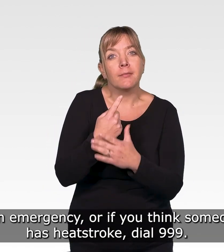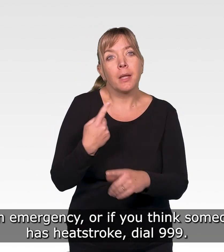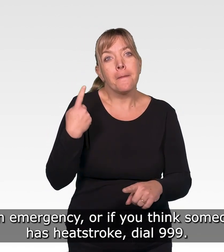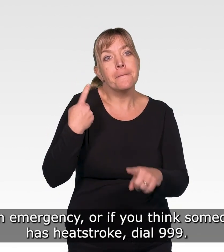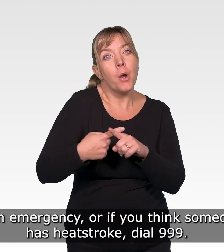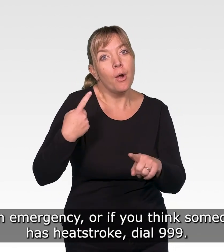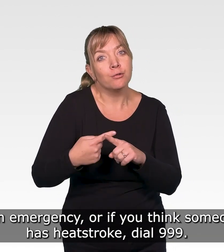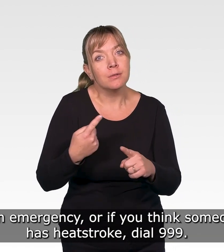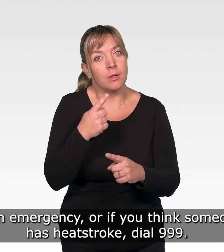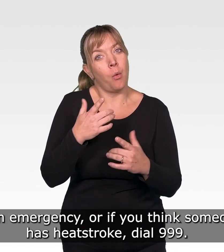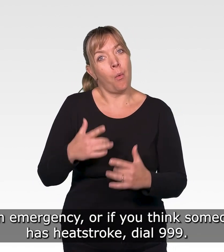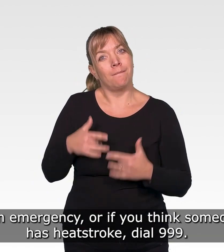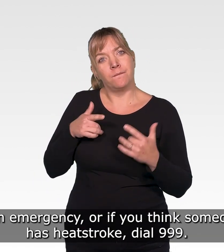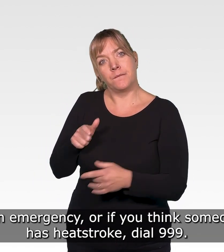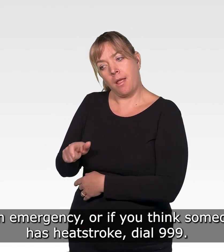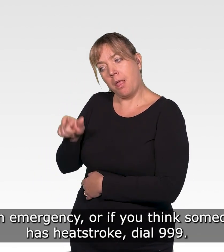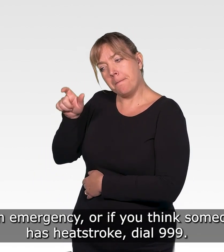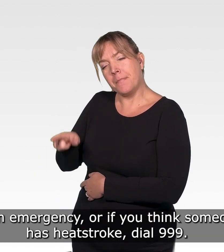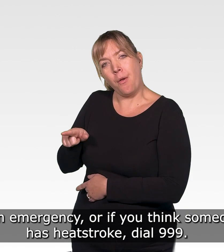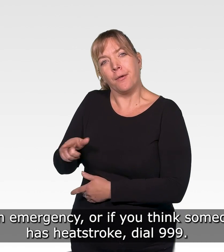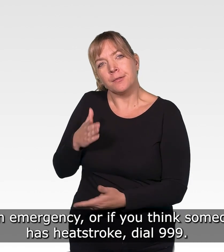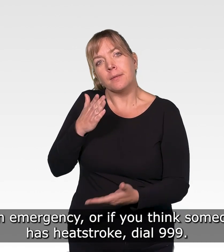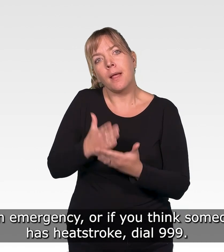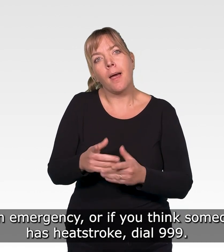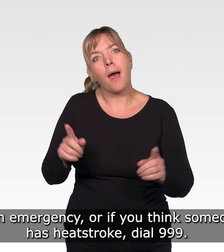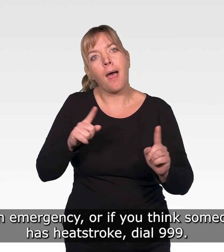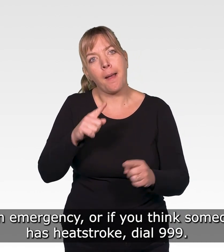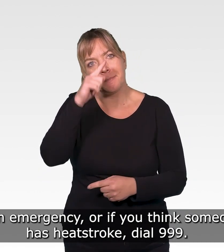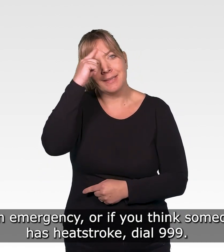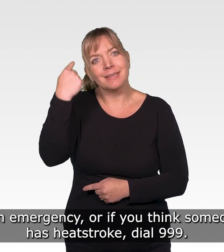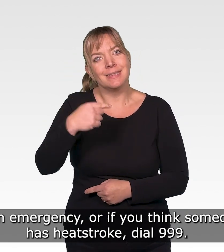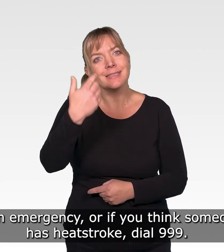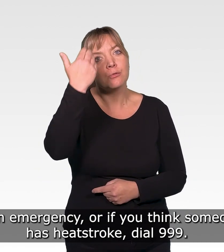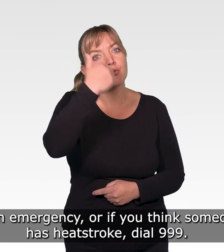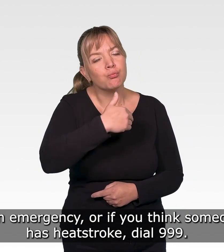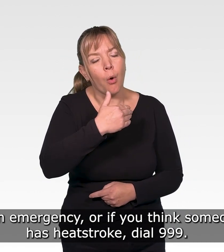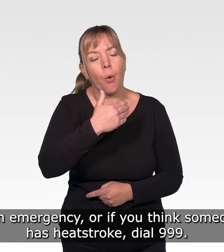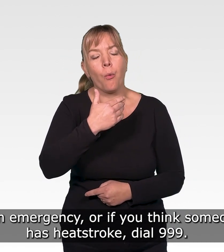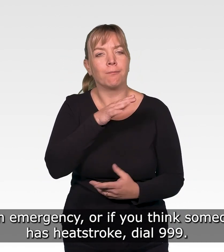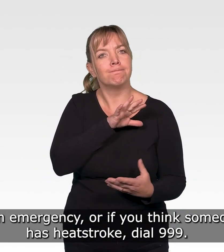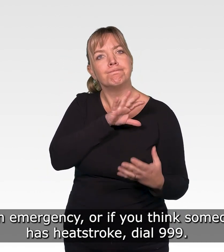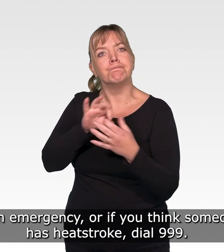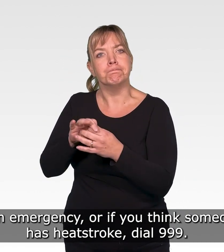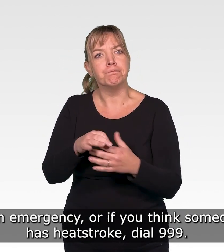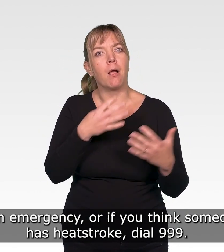In an emergency, or if you think someone has heat stroke, dial 999.